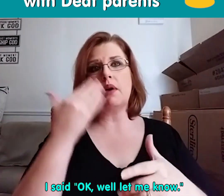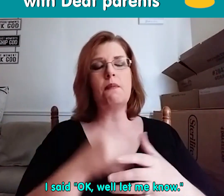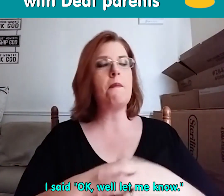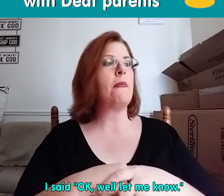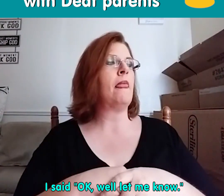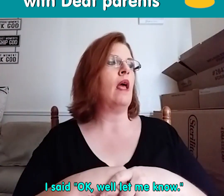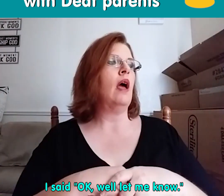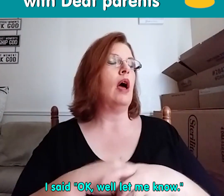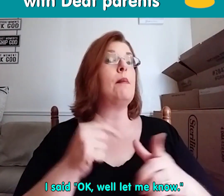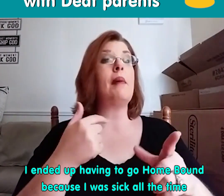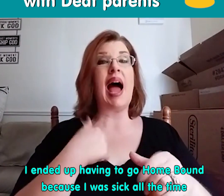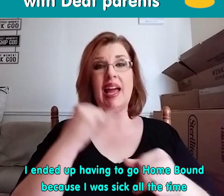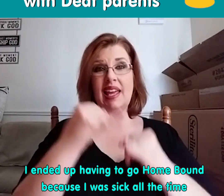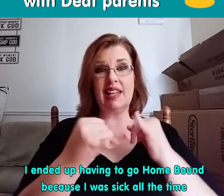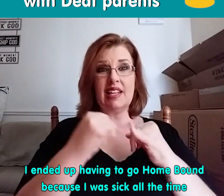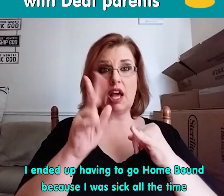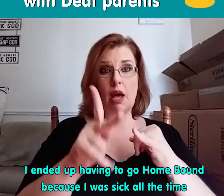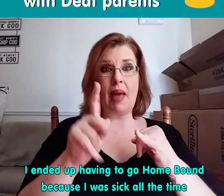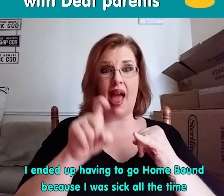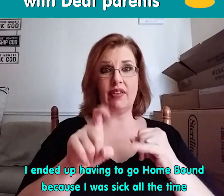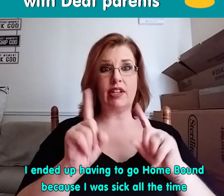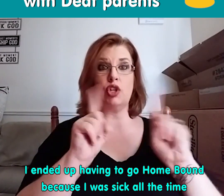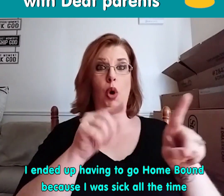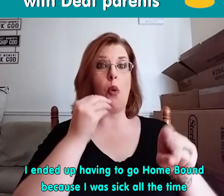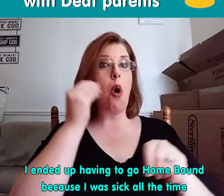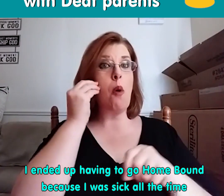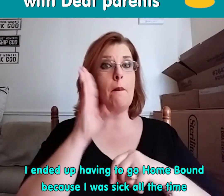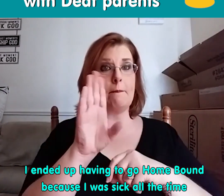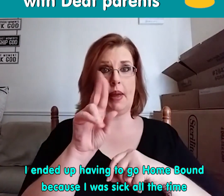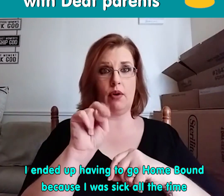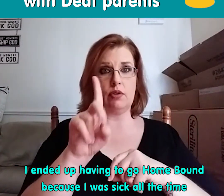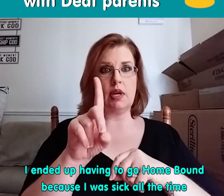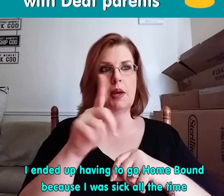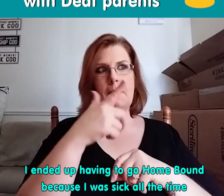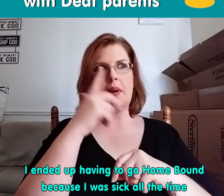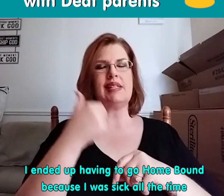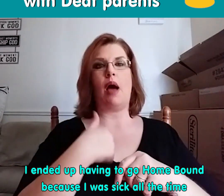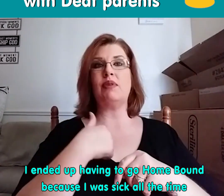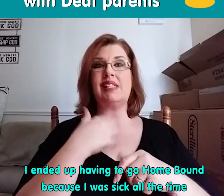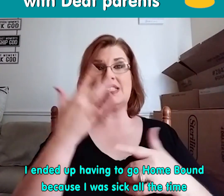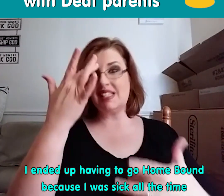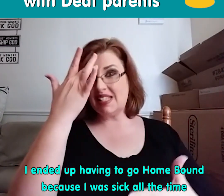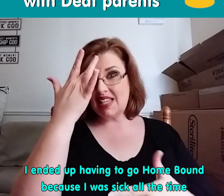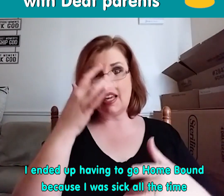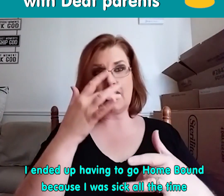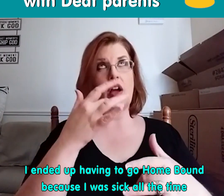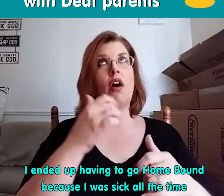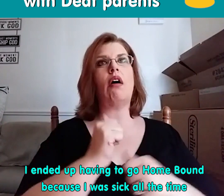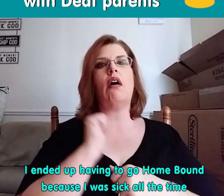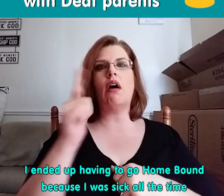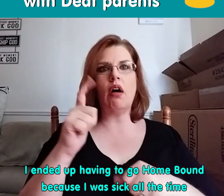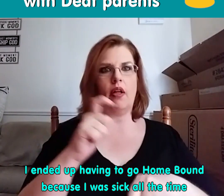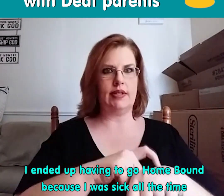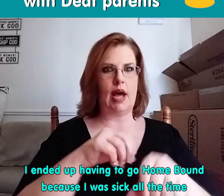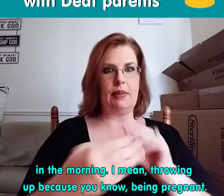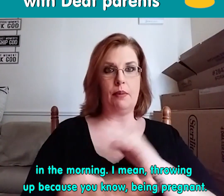know. I ended up having to go homebound because I was sick all the time in the